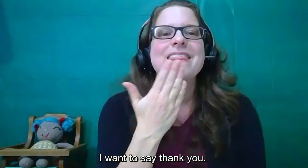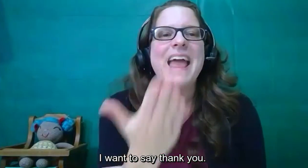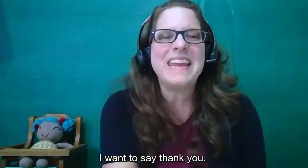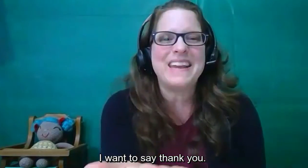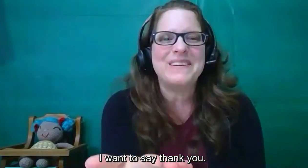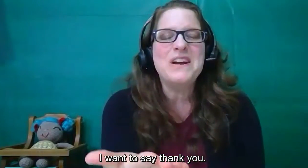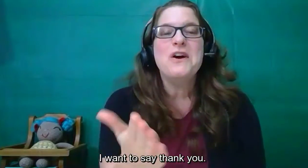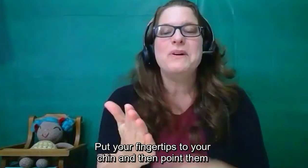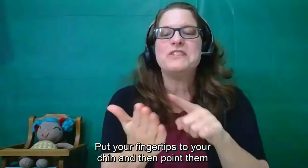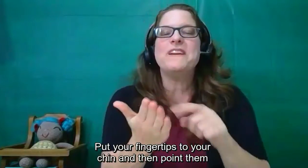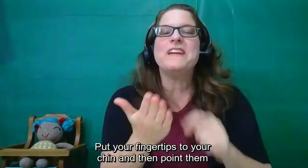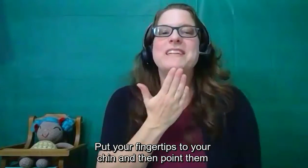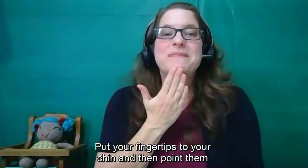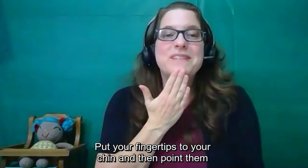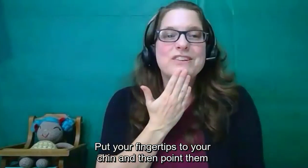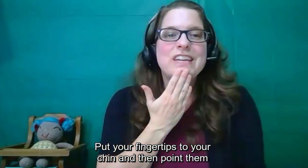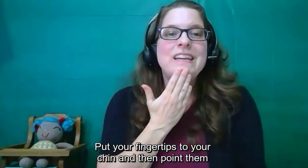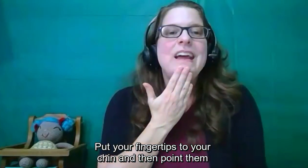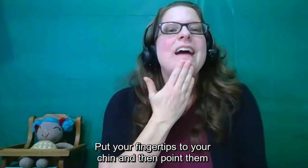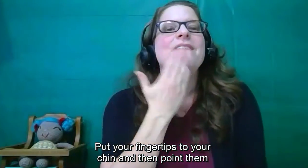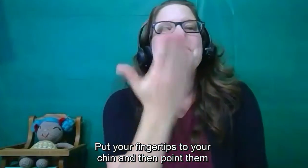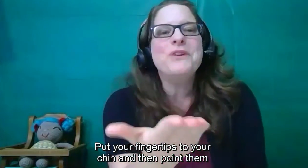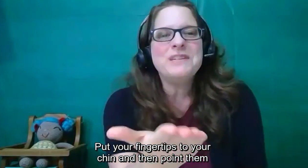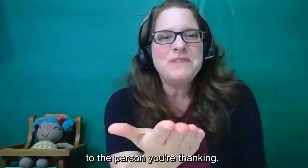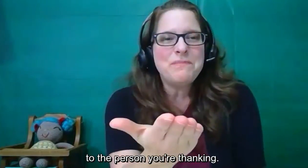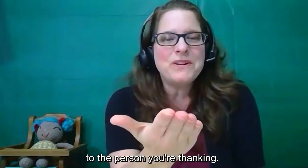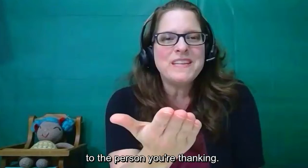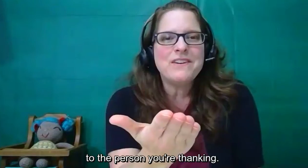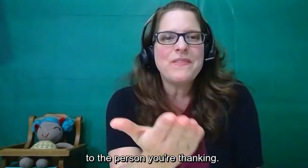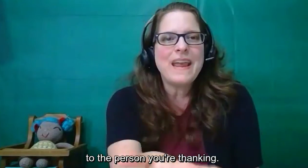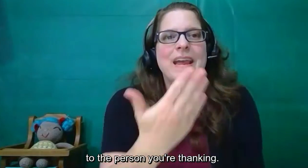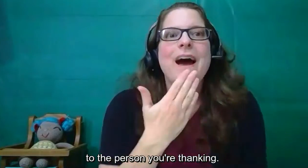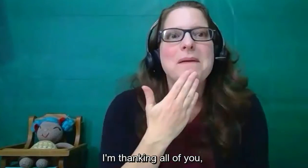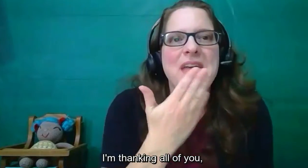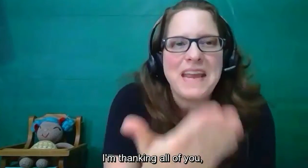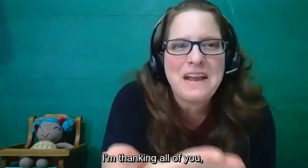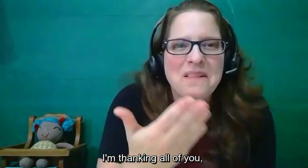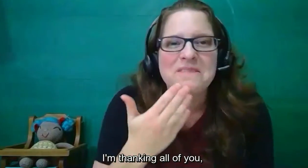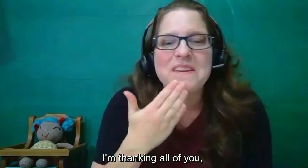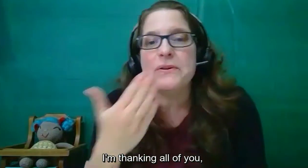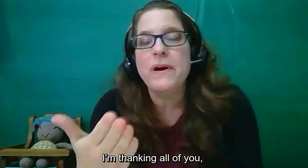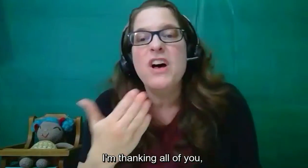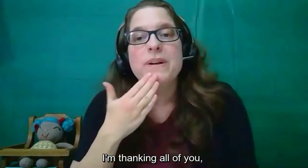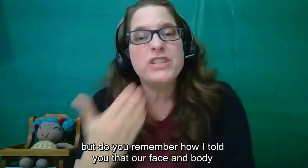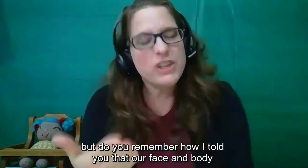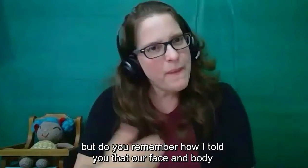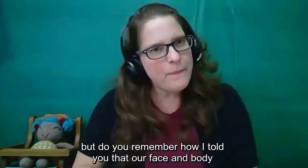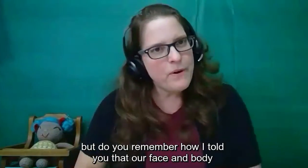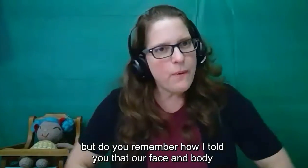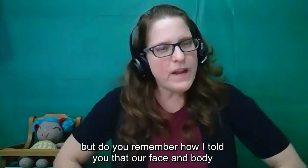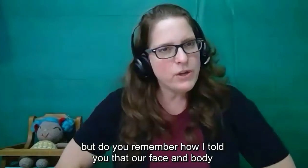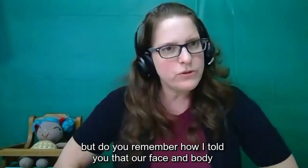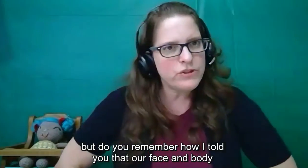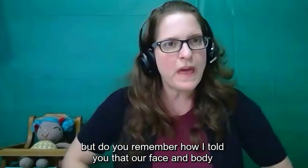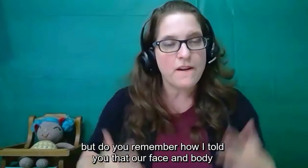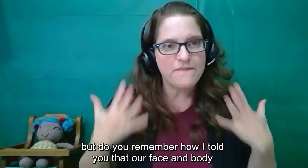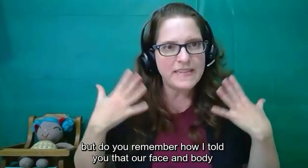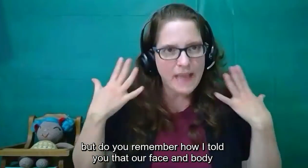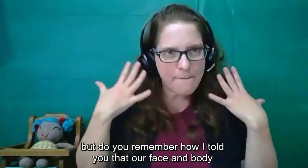thank you. Put your fingertips to your chin and then point them to the person you're thanking. I'm thanking all of you. But do you remember how I told you that our face and body